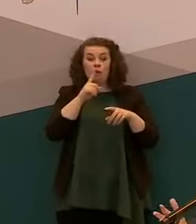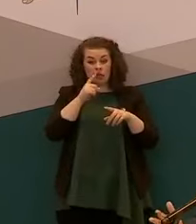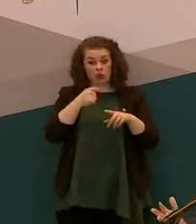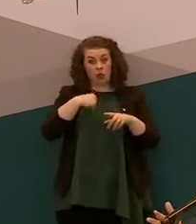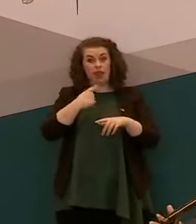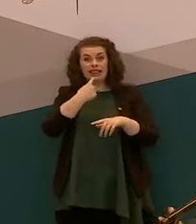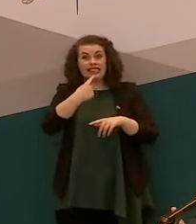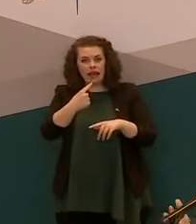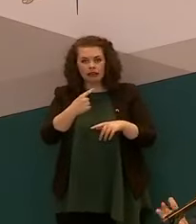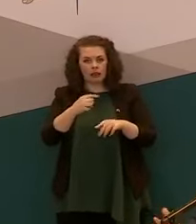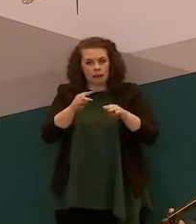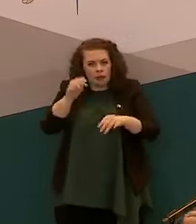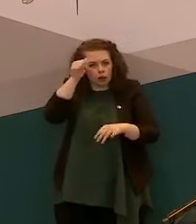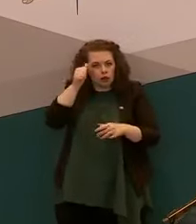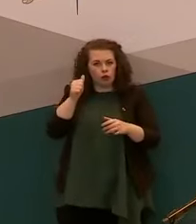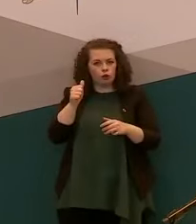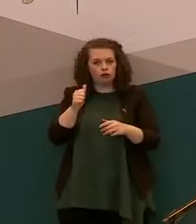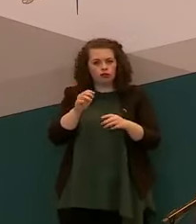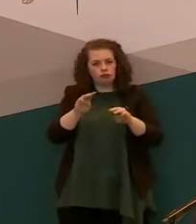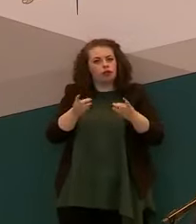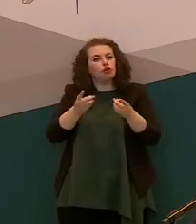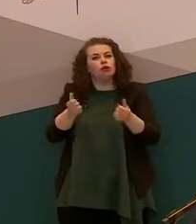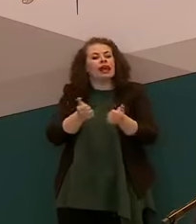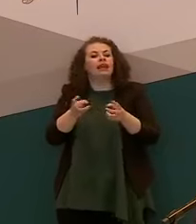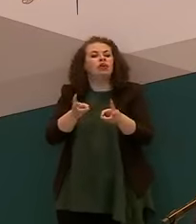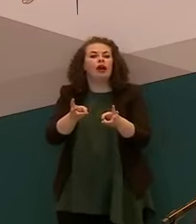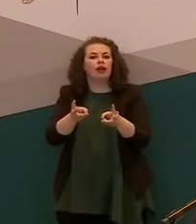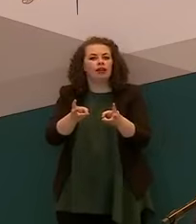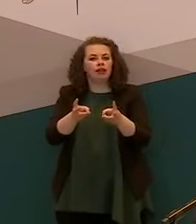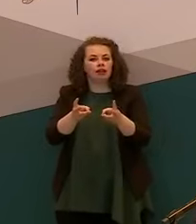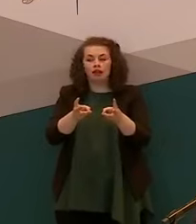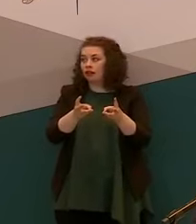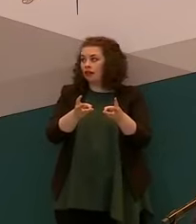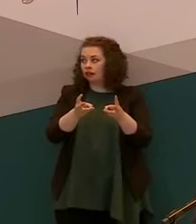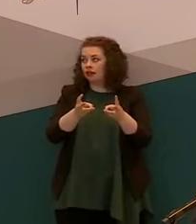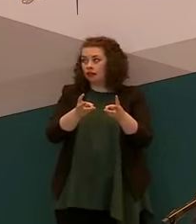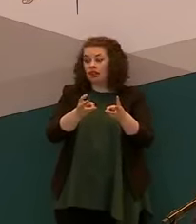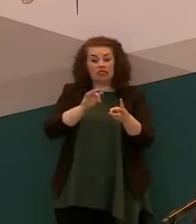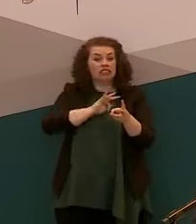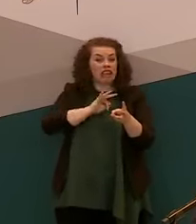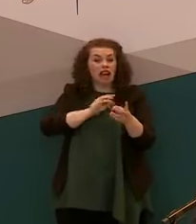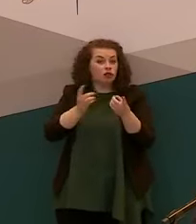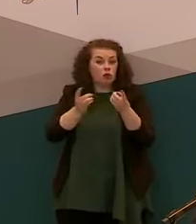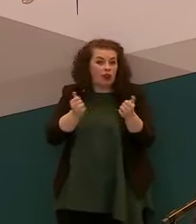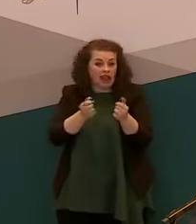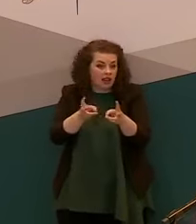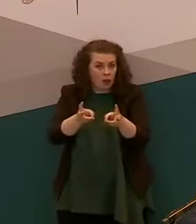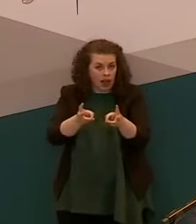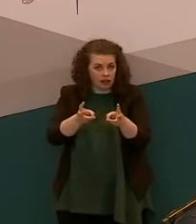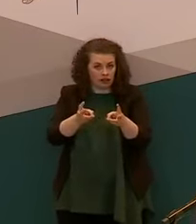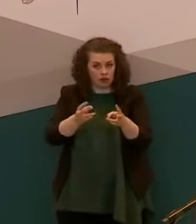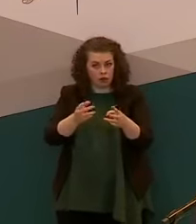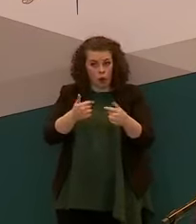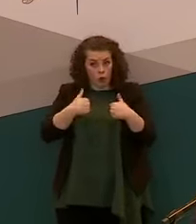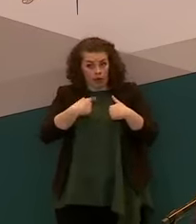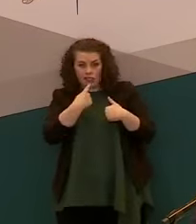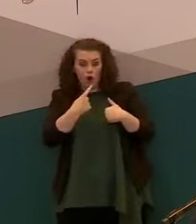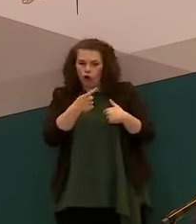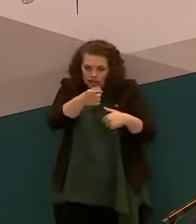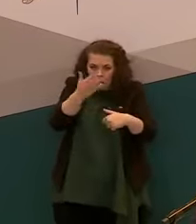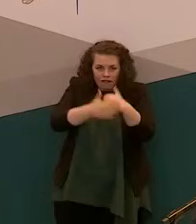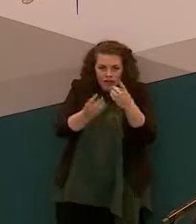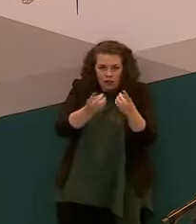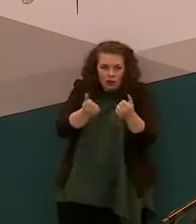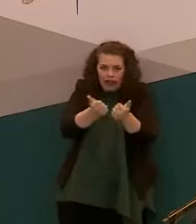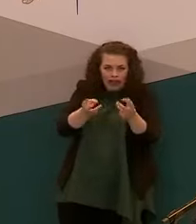for people to cocoon, many of the people that we were talking about cocooning had already taken that measure. So they were ahead of us. What